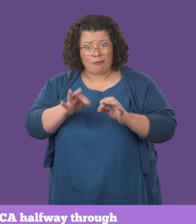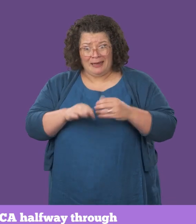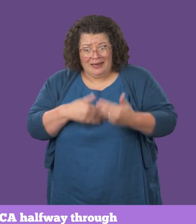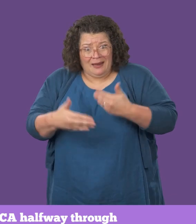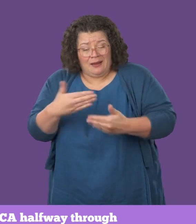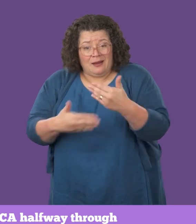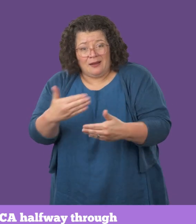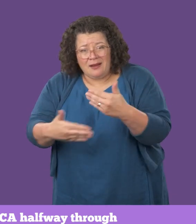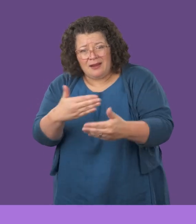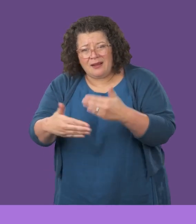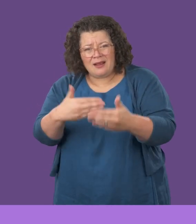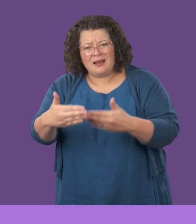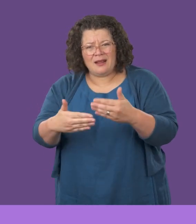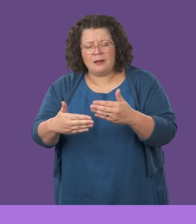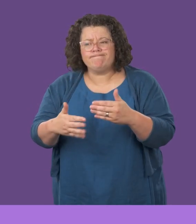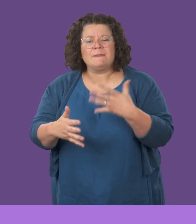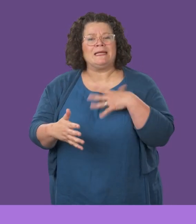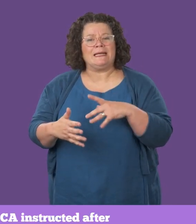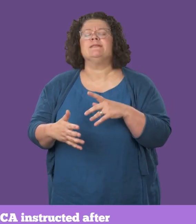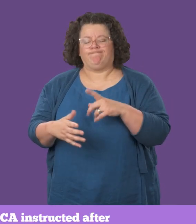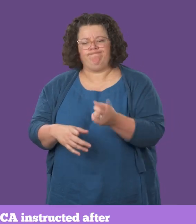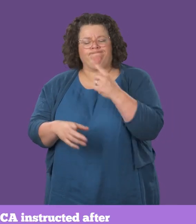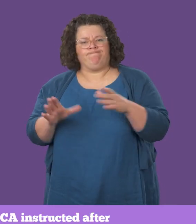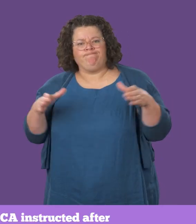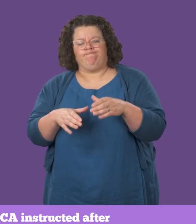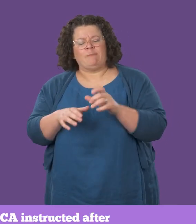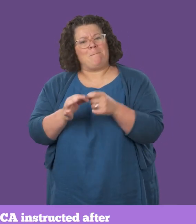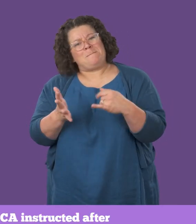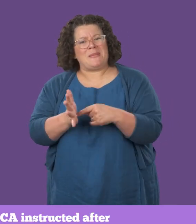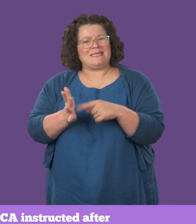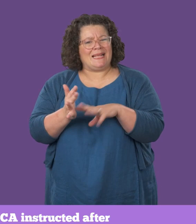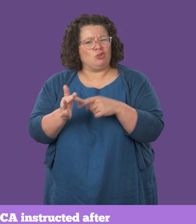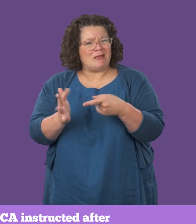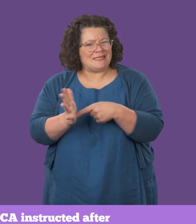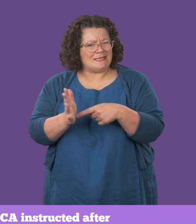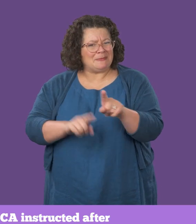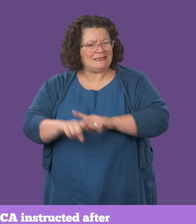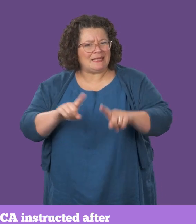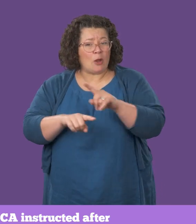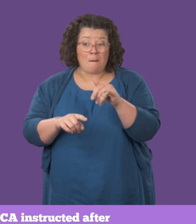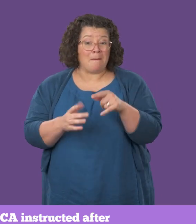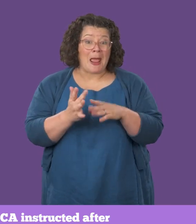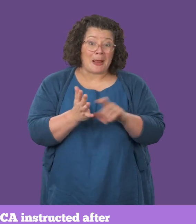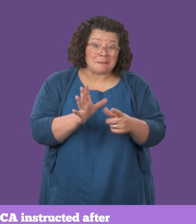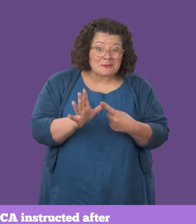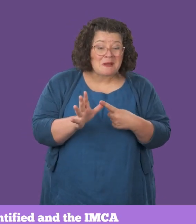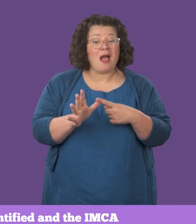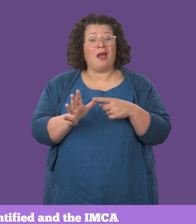getting well established and there might be a best interest meeting. Or you might get an IMCA instructed after the best interest meeting when protective measures have